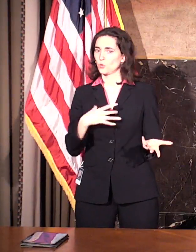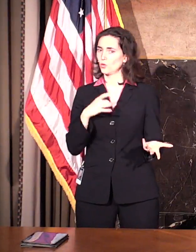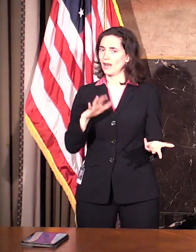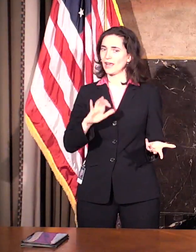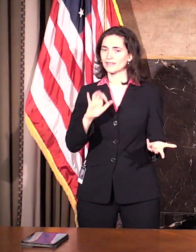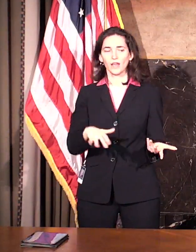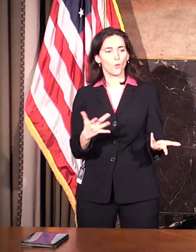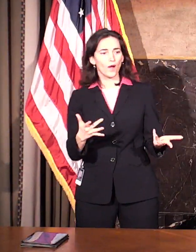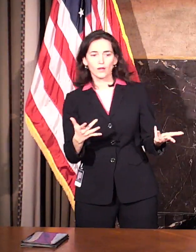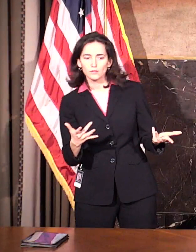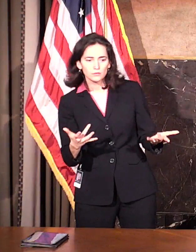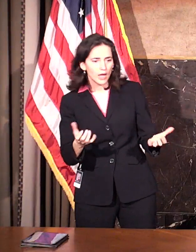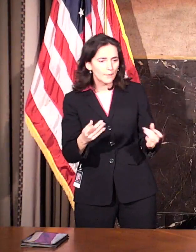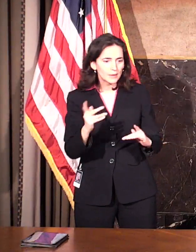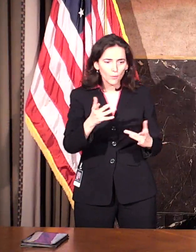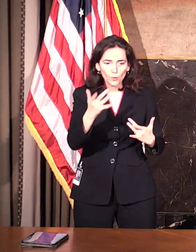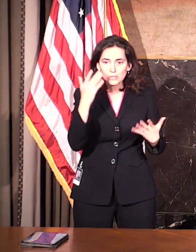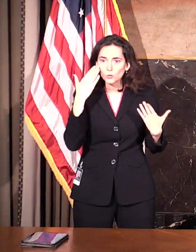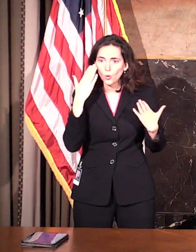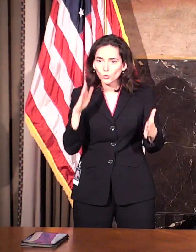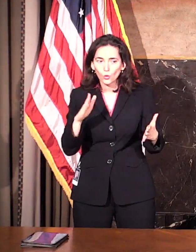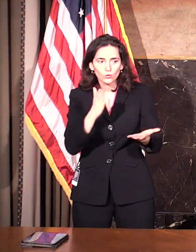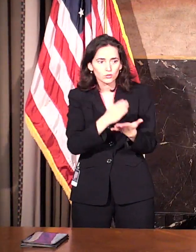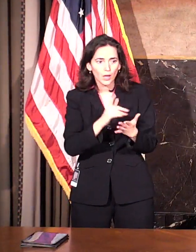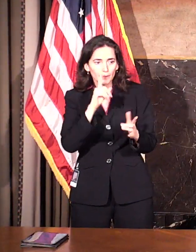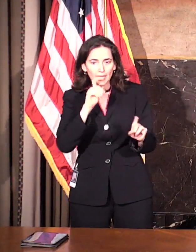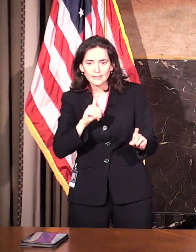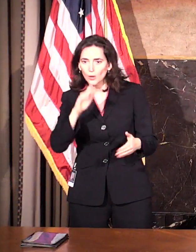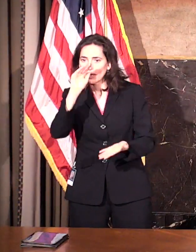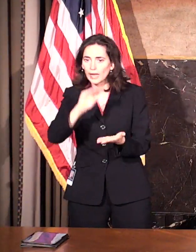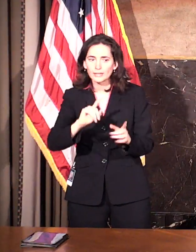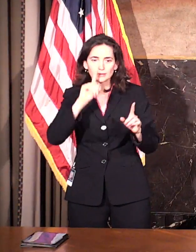with respect to cases when you're in a pandemic.